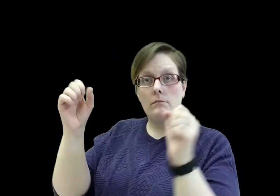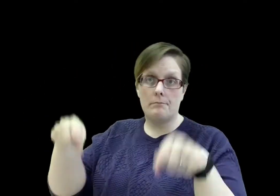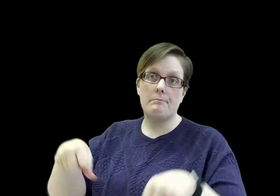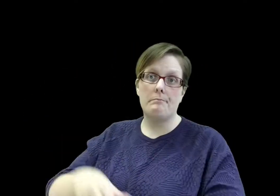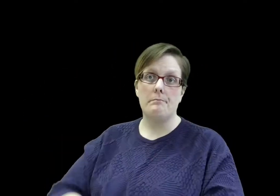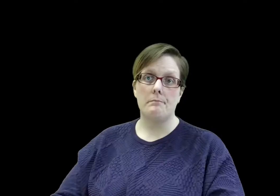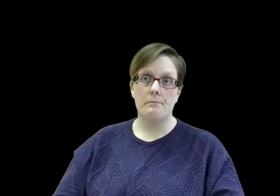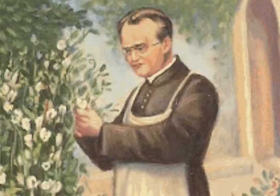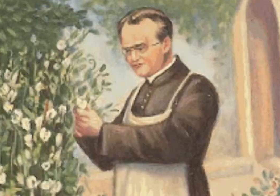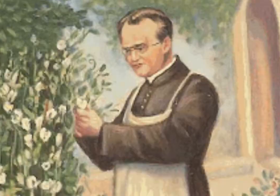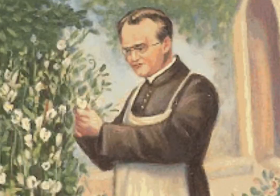differences.